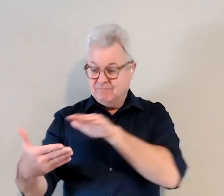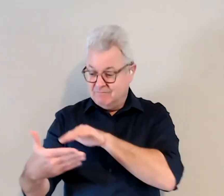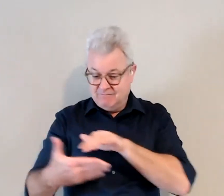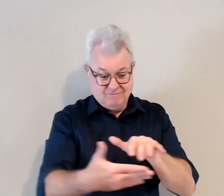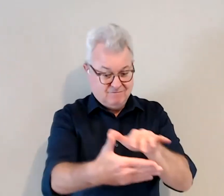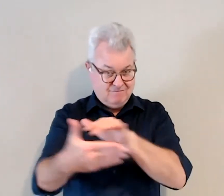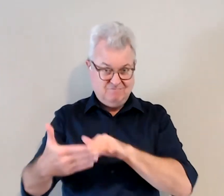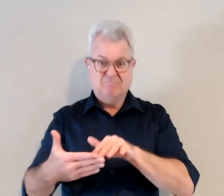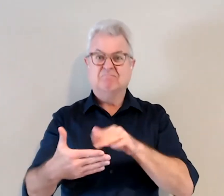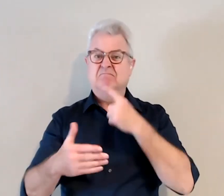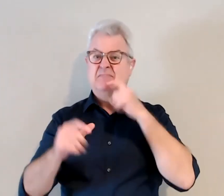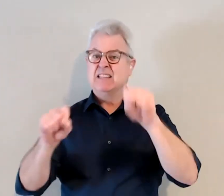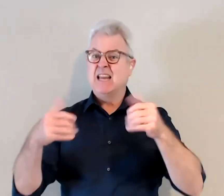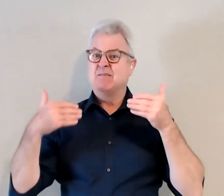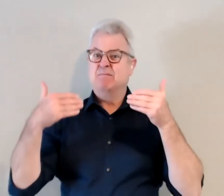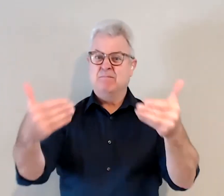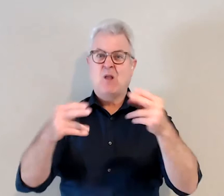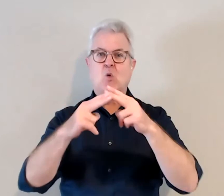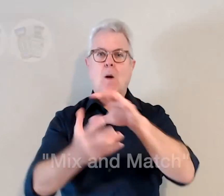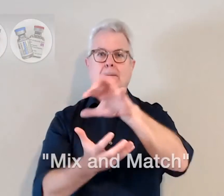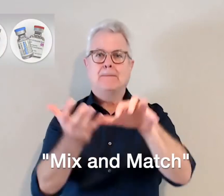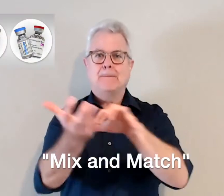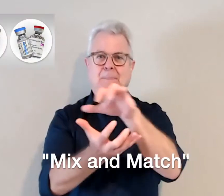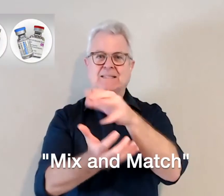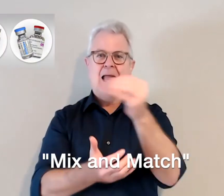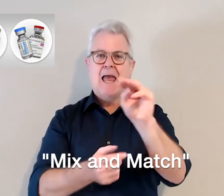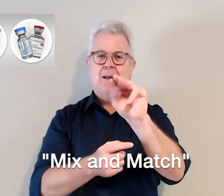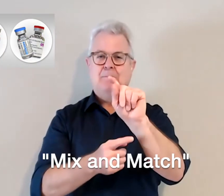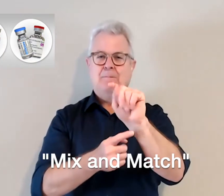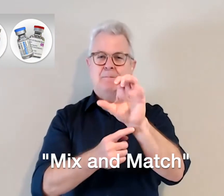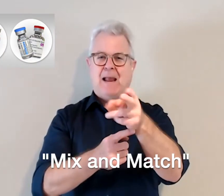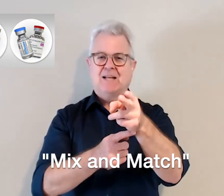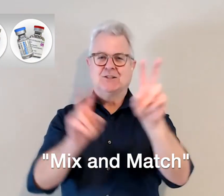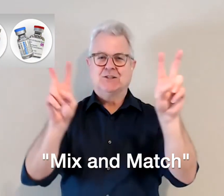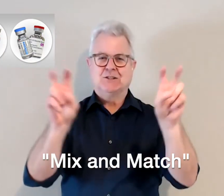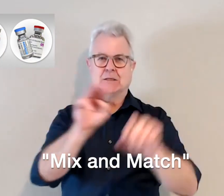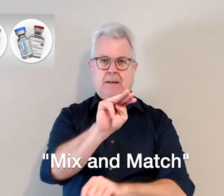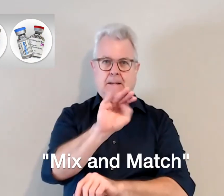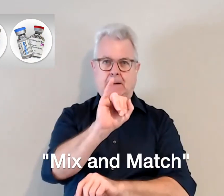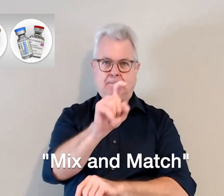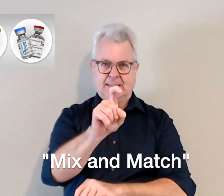are welcome to come get the booster as well. Okay, this is what's known as the mix and